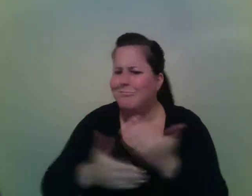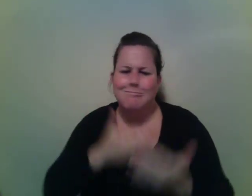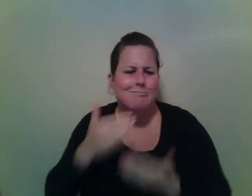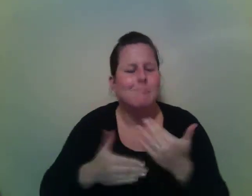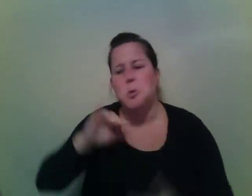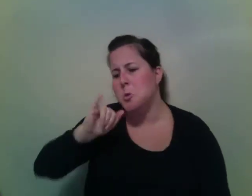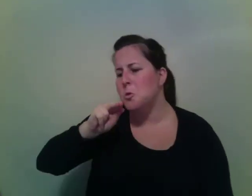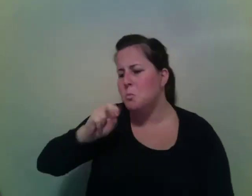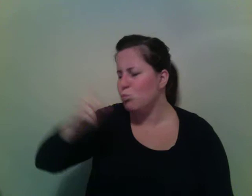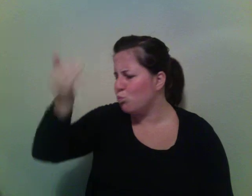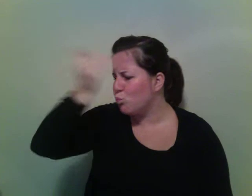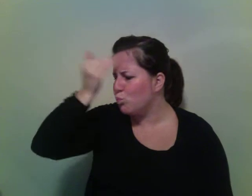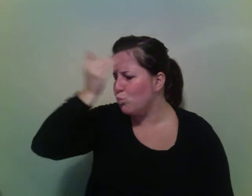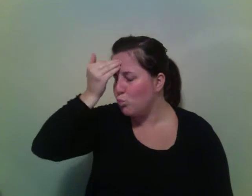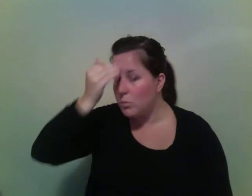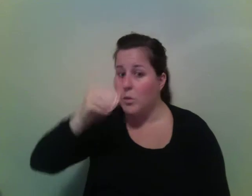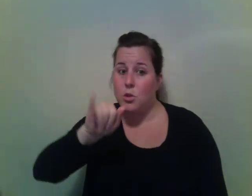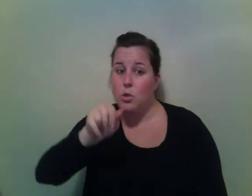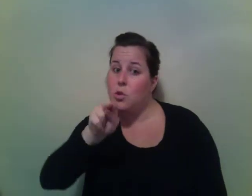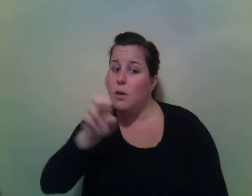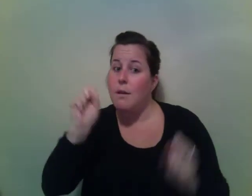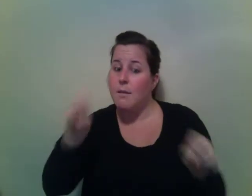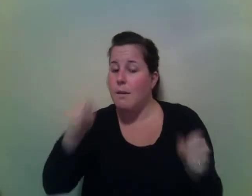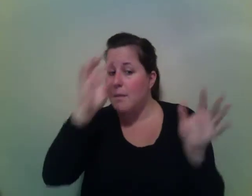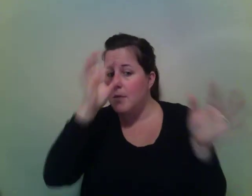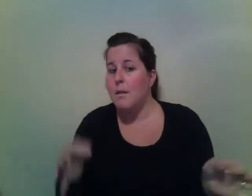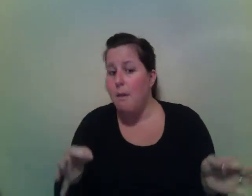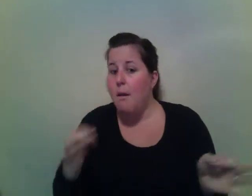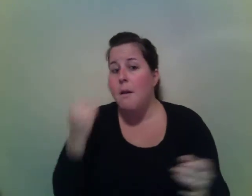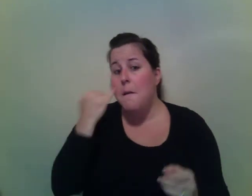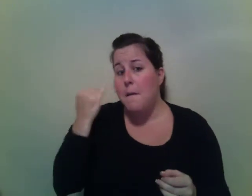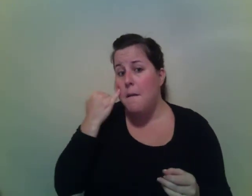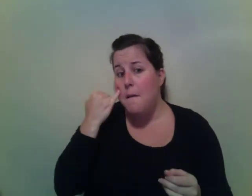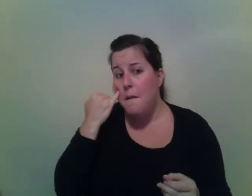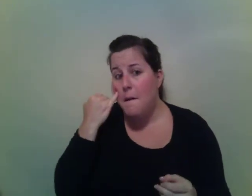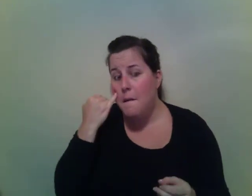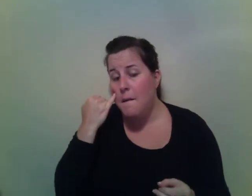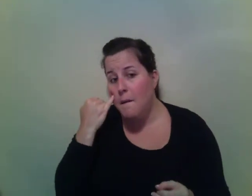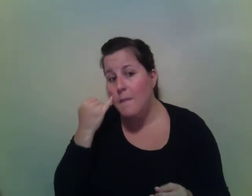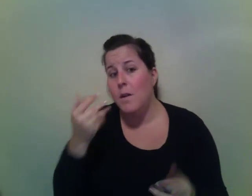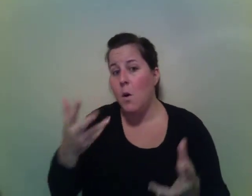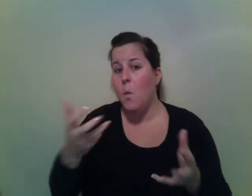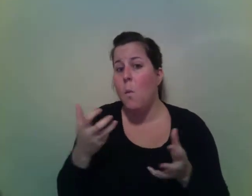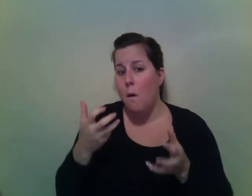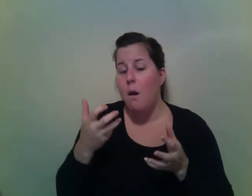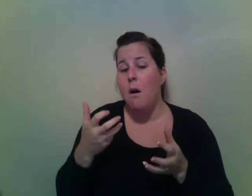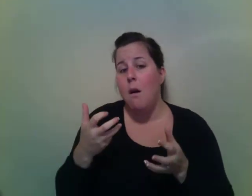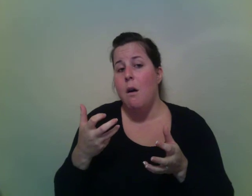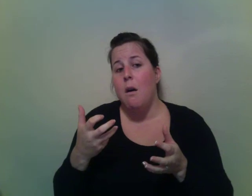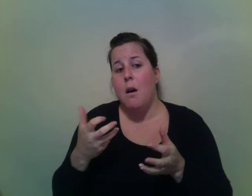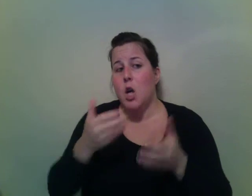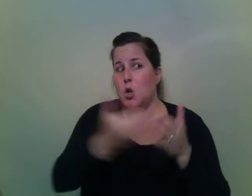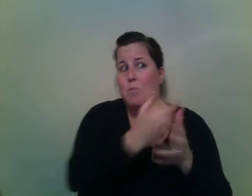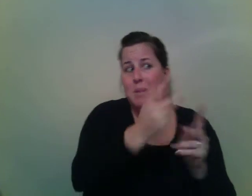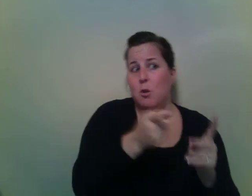And Jane can decide whether she wants to put her new enrollment directly under Max so that Max is a